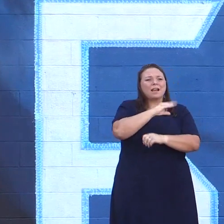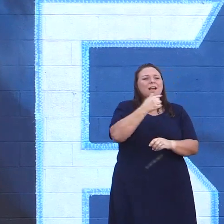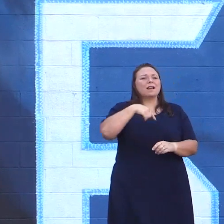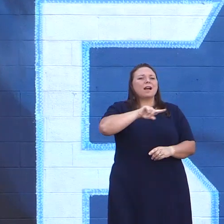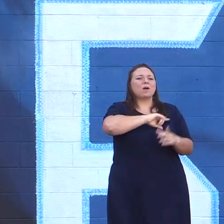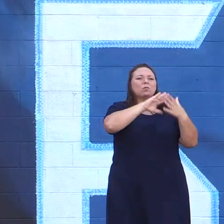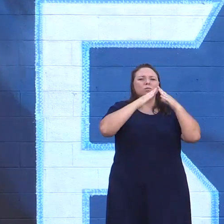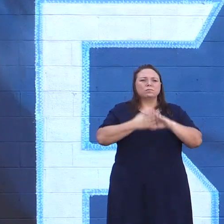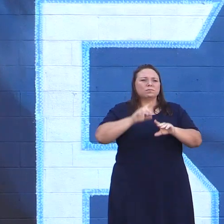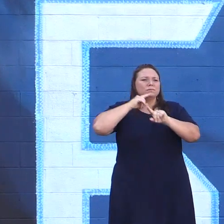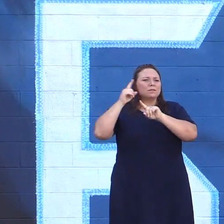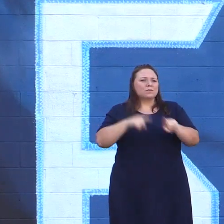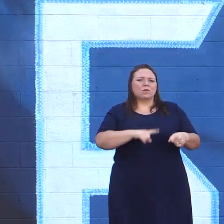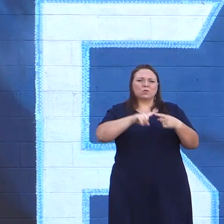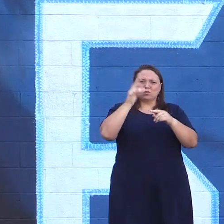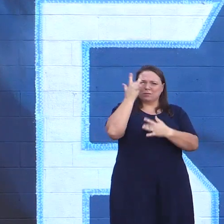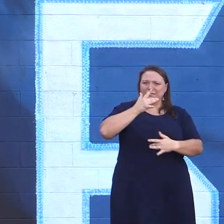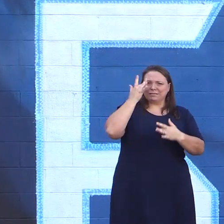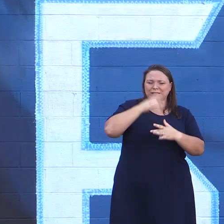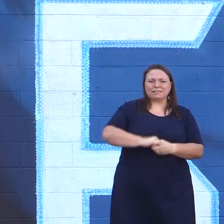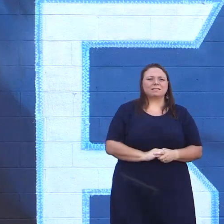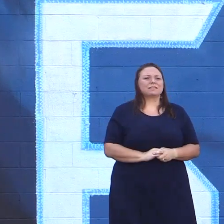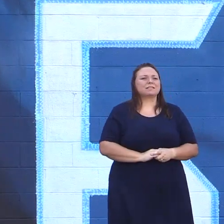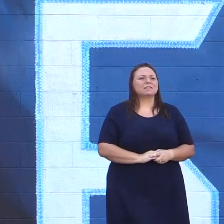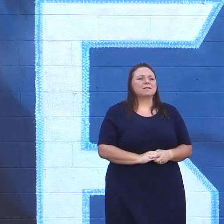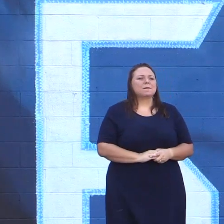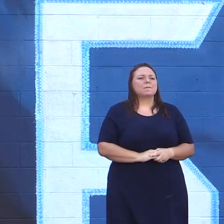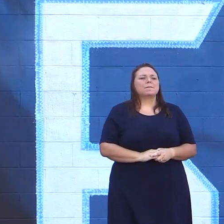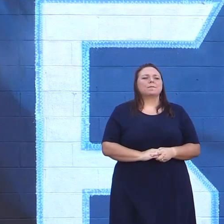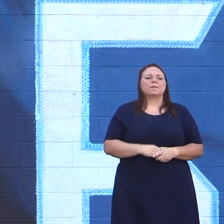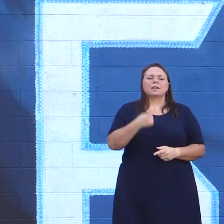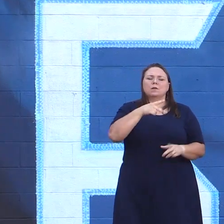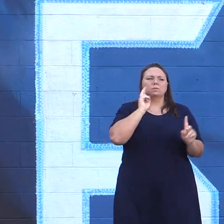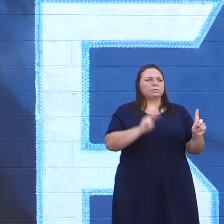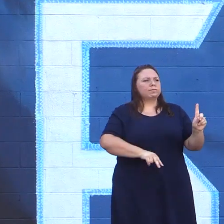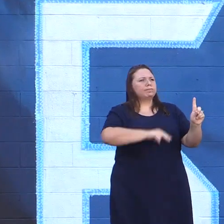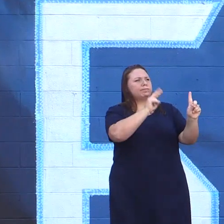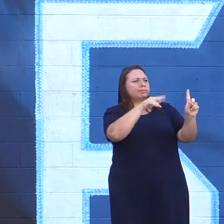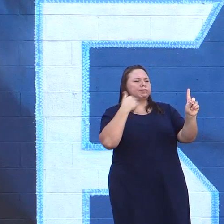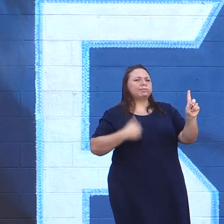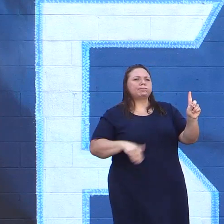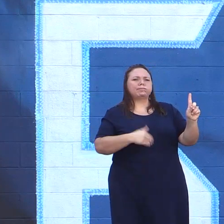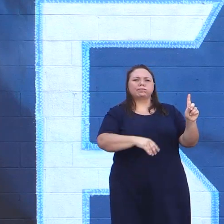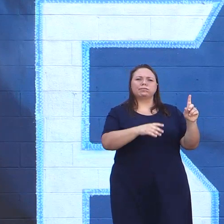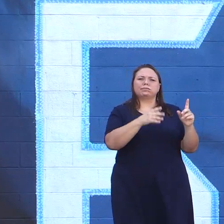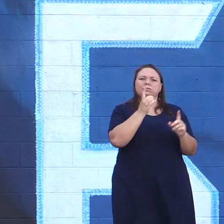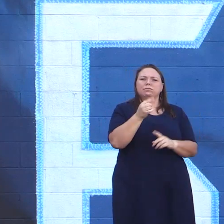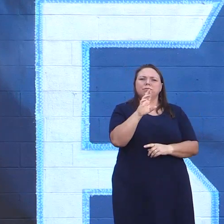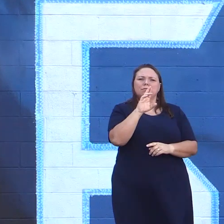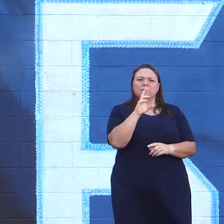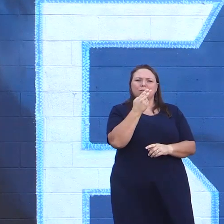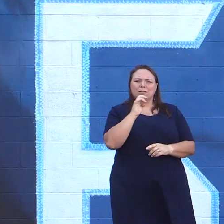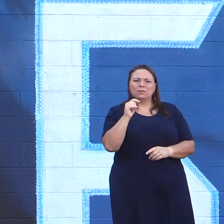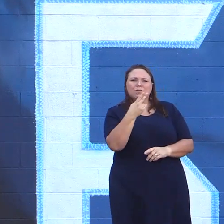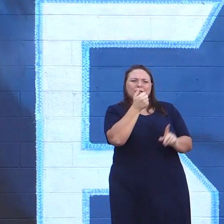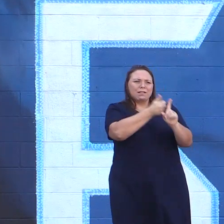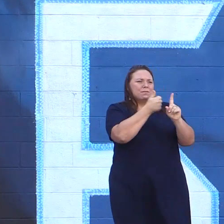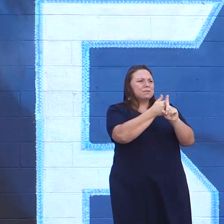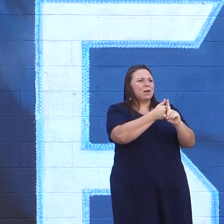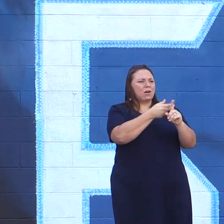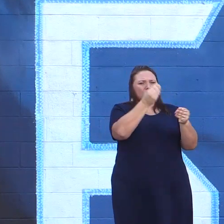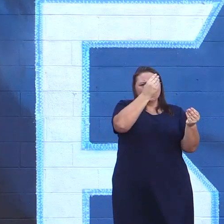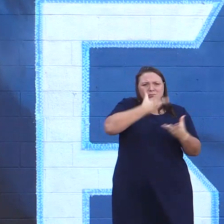our community's response to the disease. As a renowned infectious disease expert, Dr. Hildreth has provided valuable